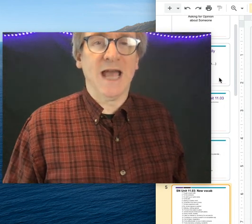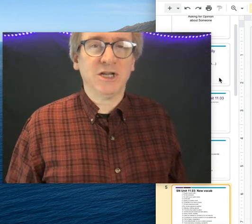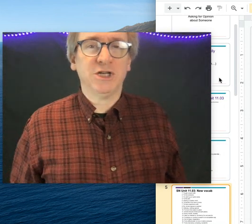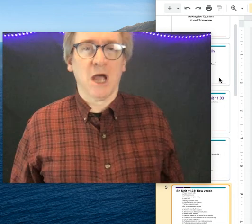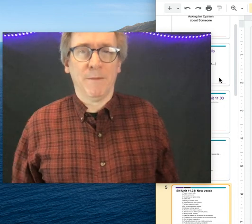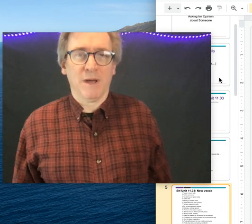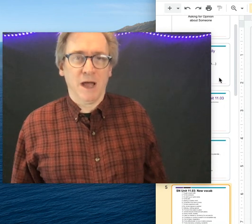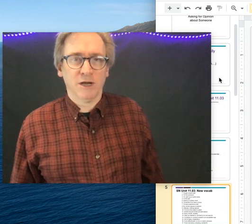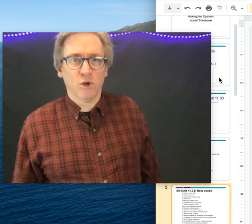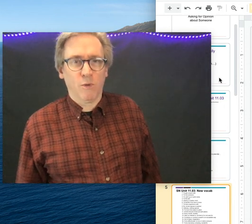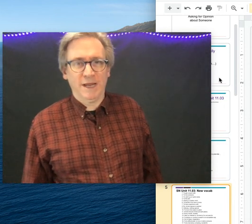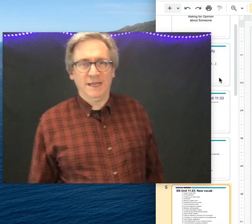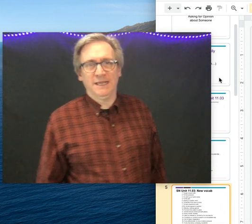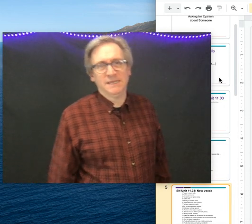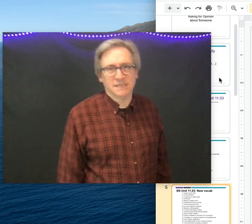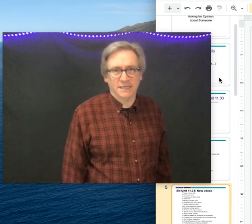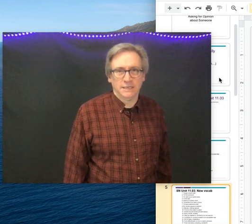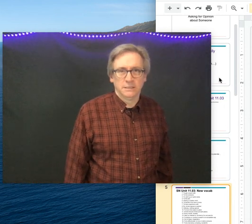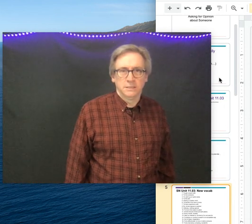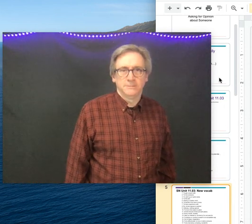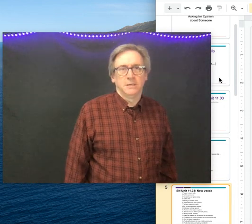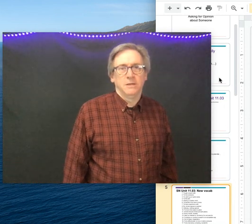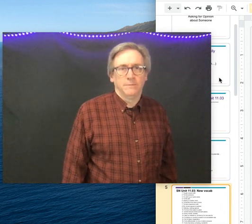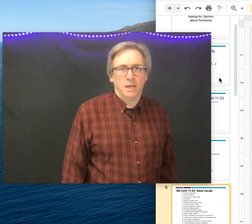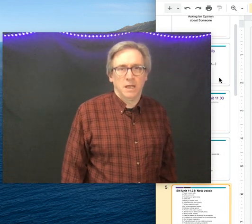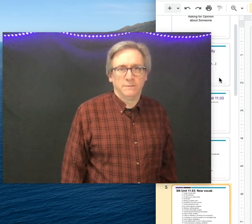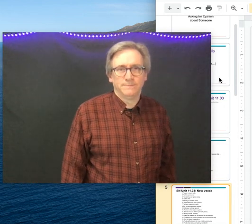To catch up on quite easily.